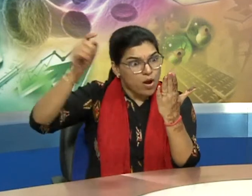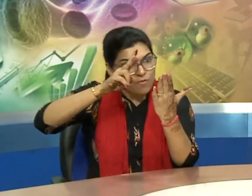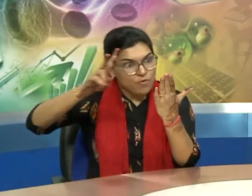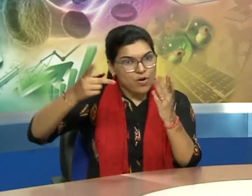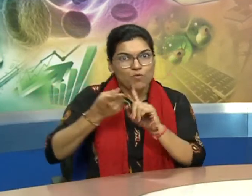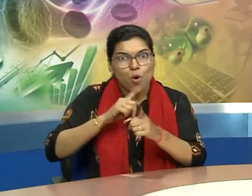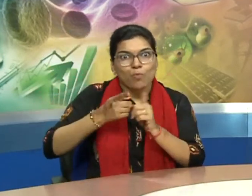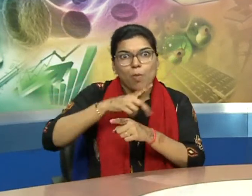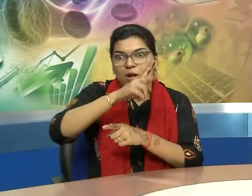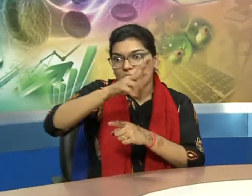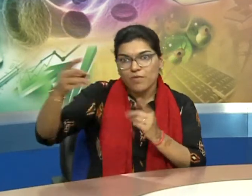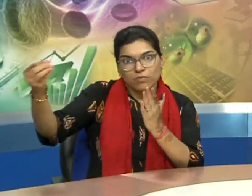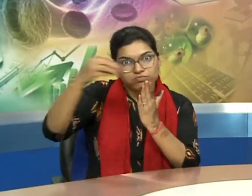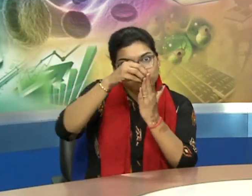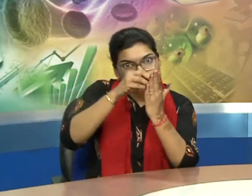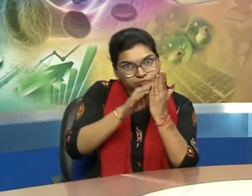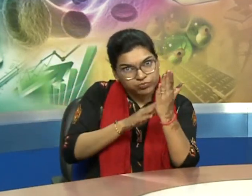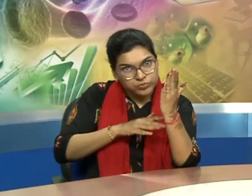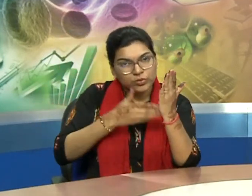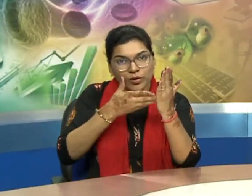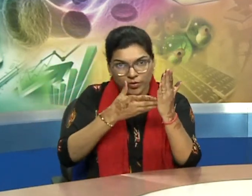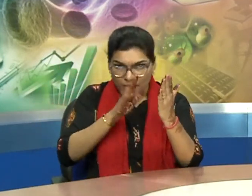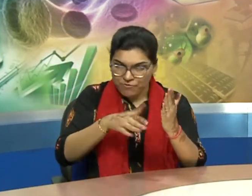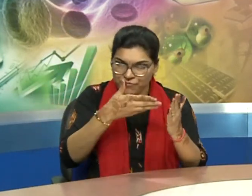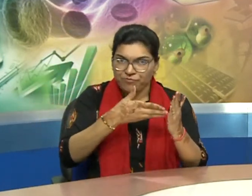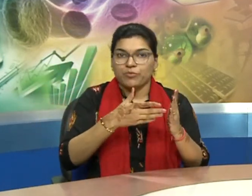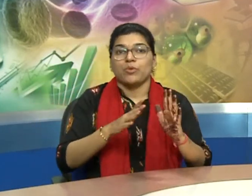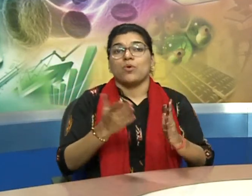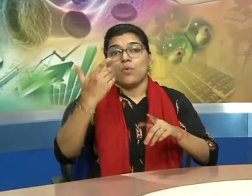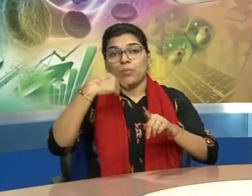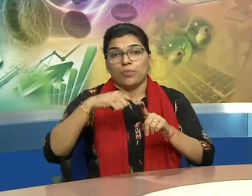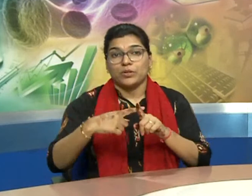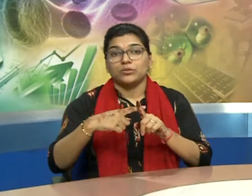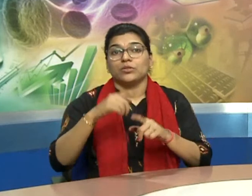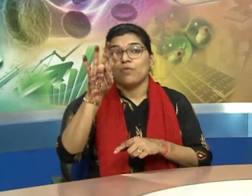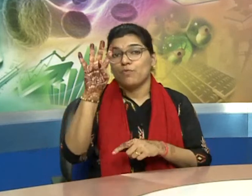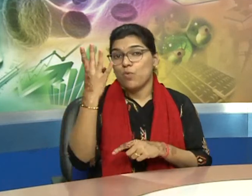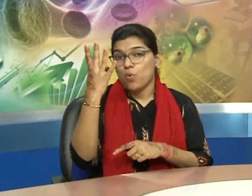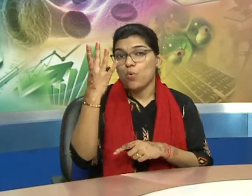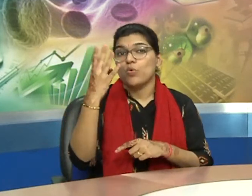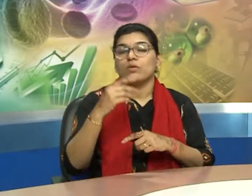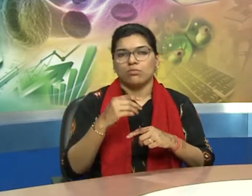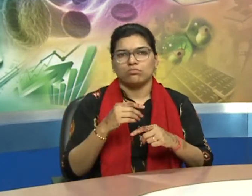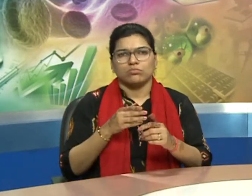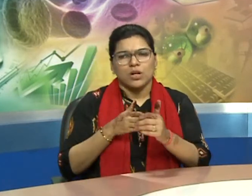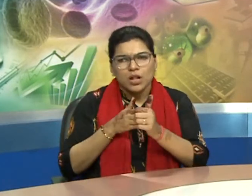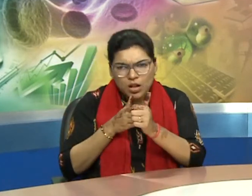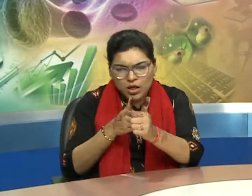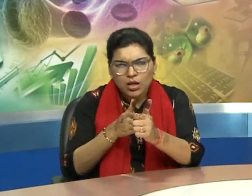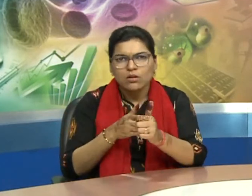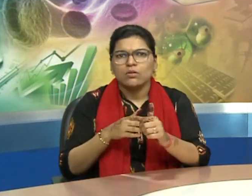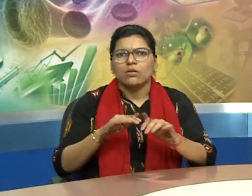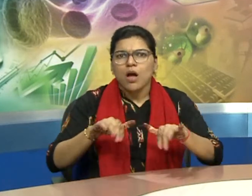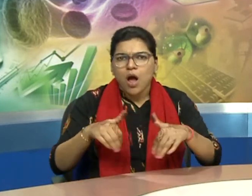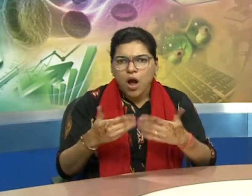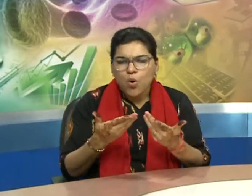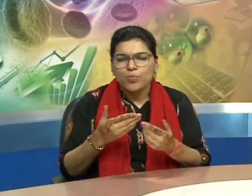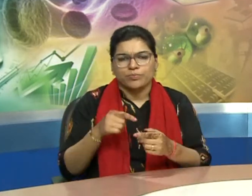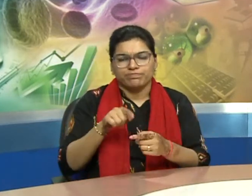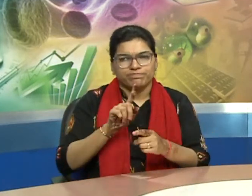is interest created and you want to read further, then you take the book for